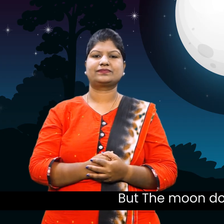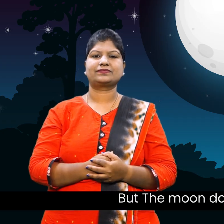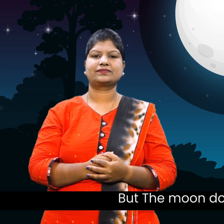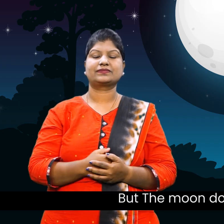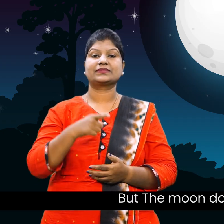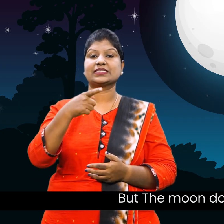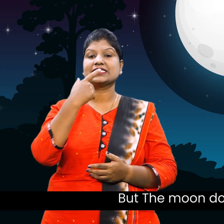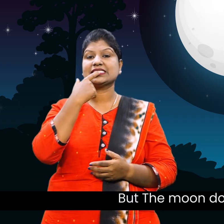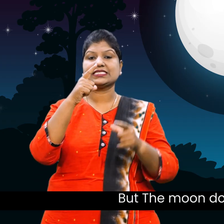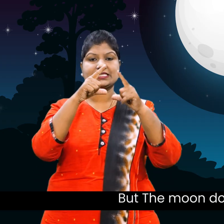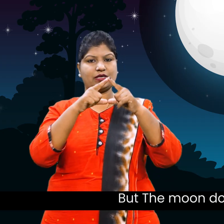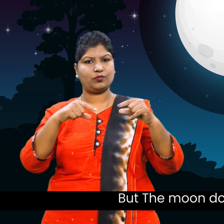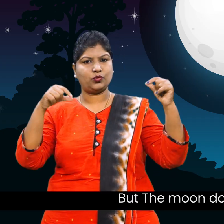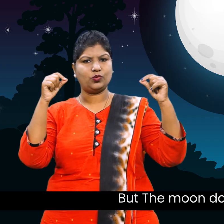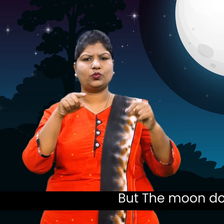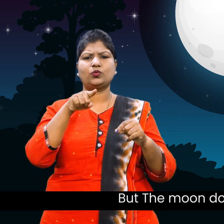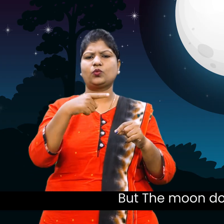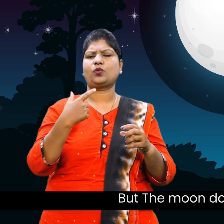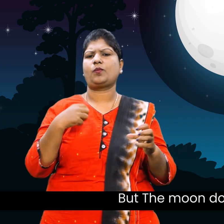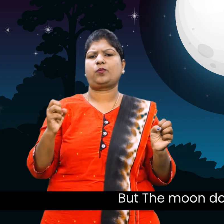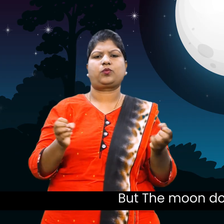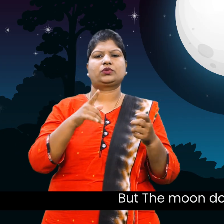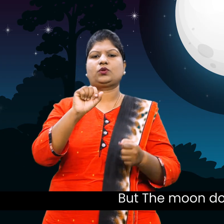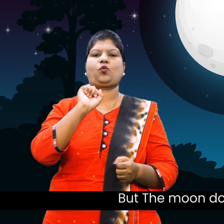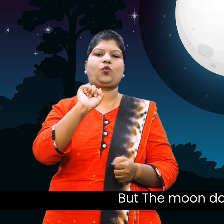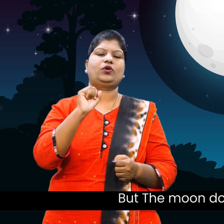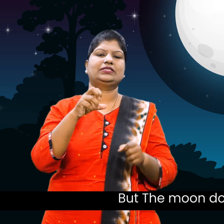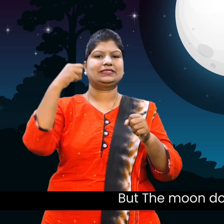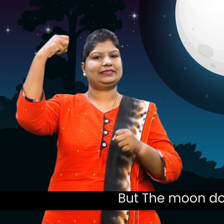The moon does not produce its own light,